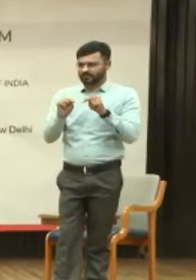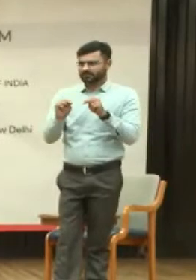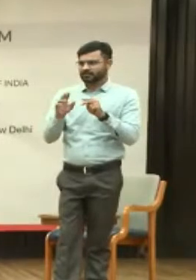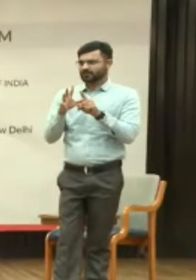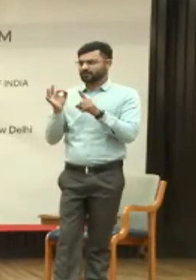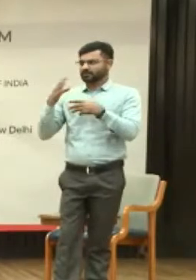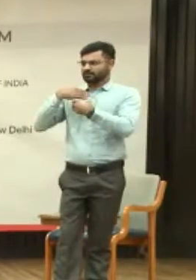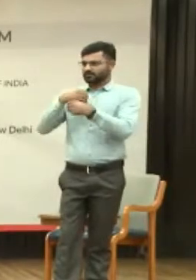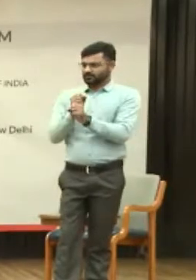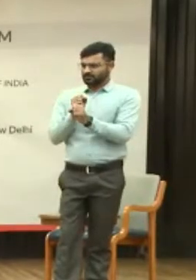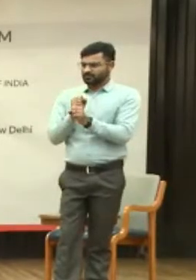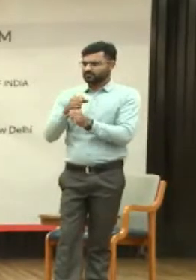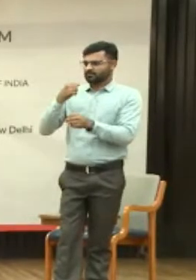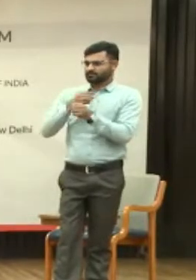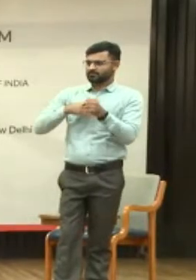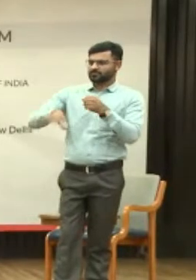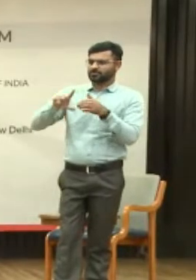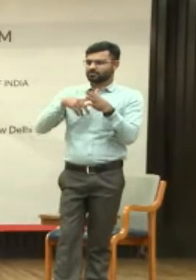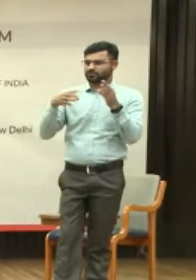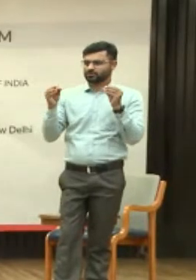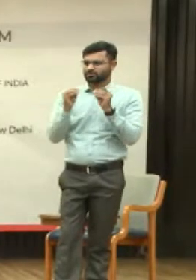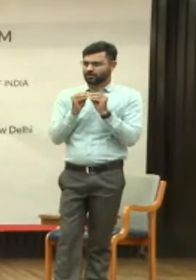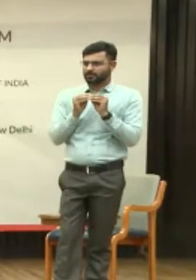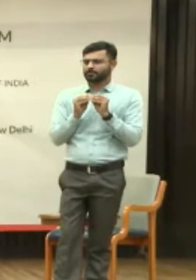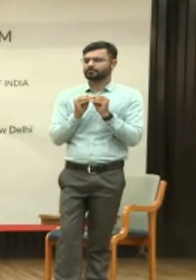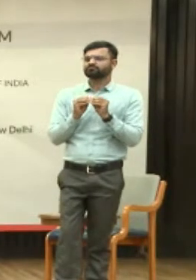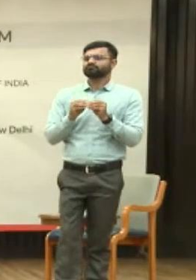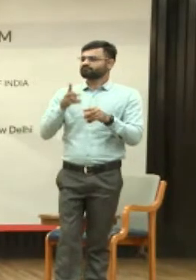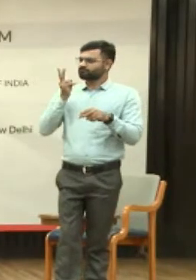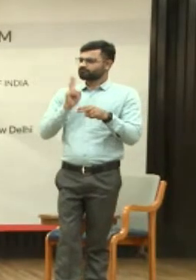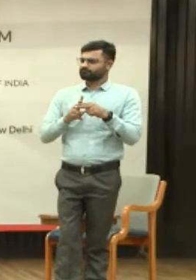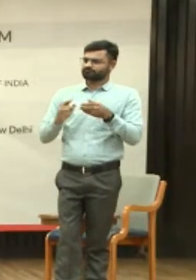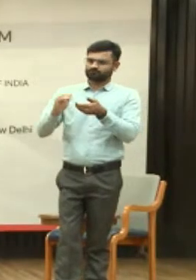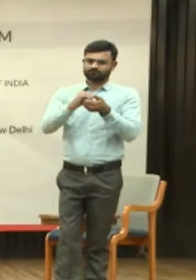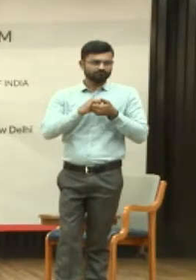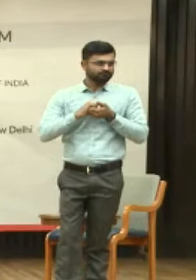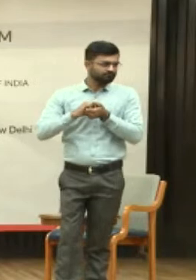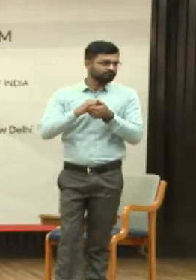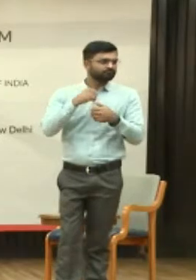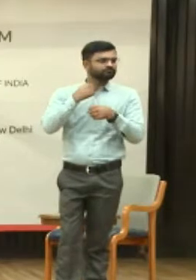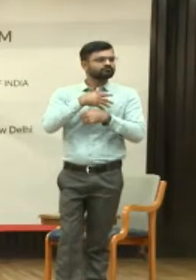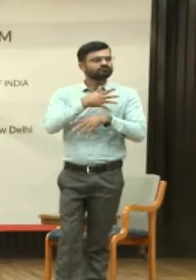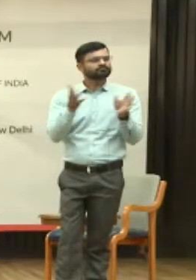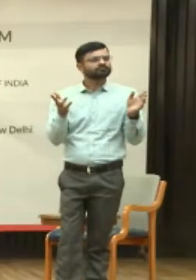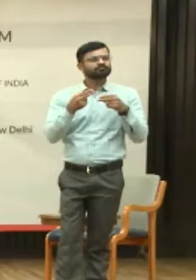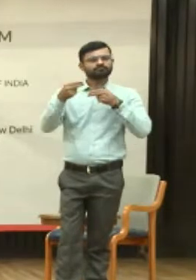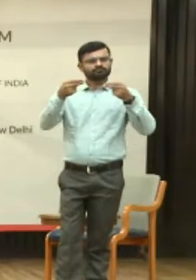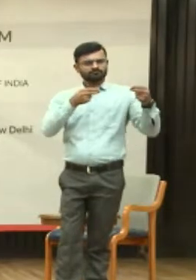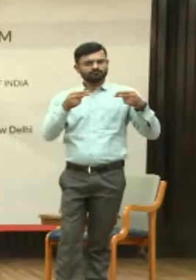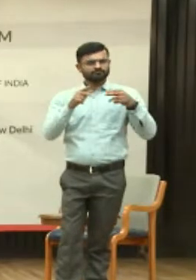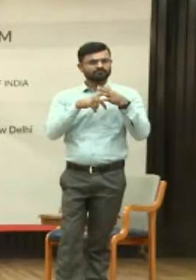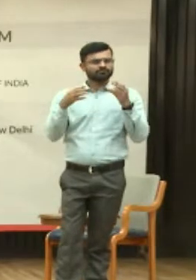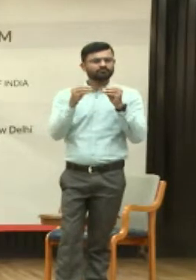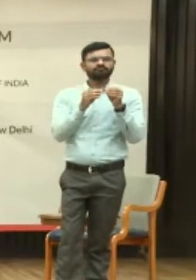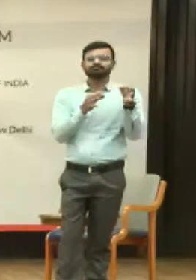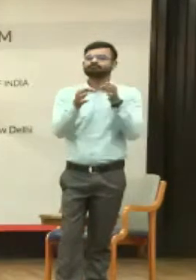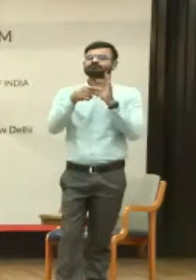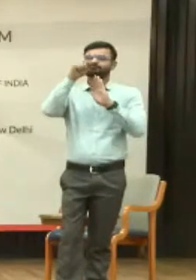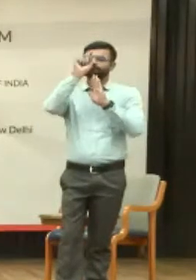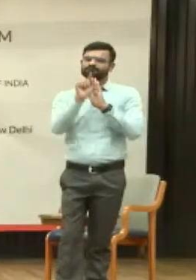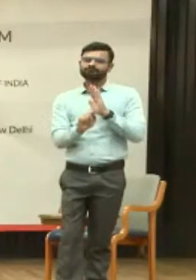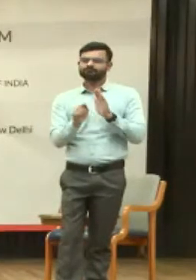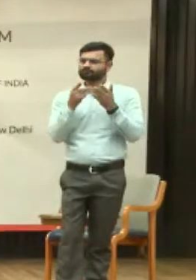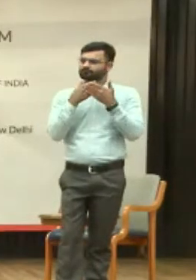to create the government jobs was to invoke the Governor General's name in the job description